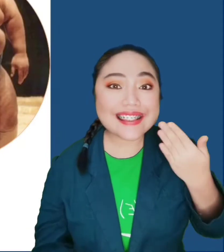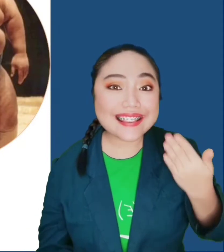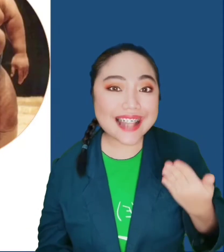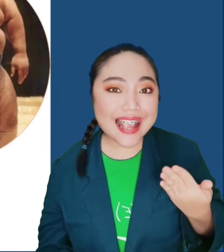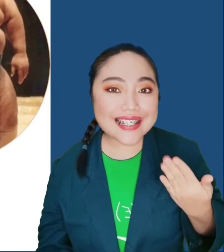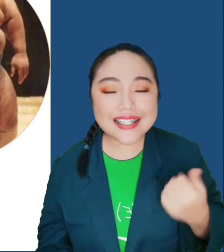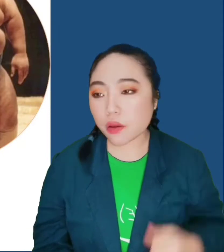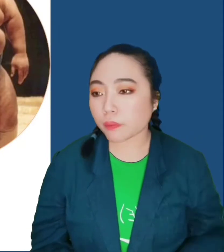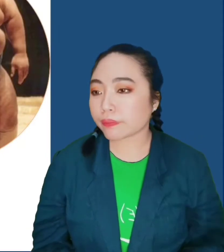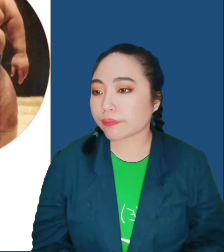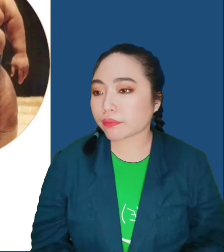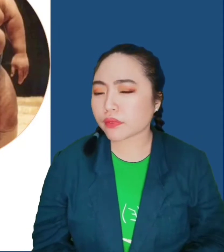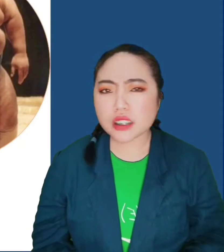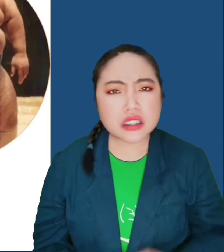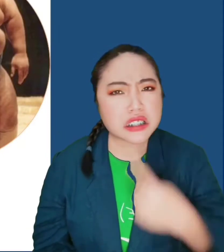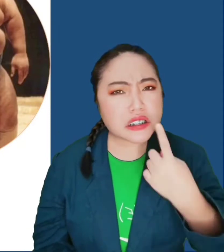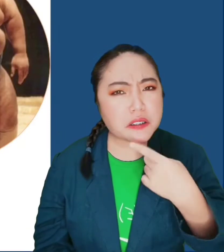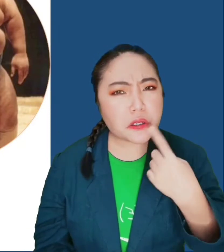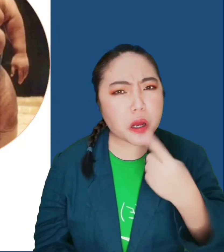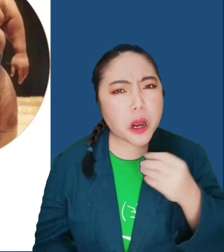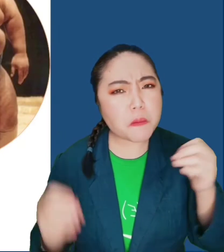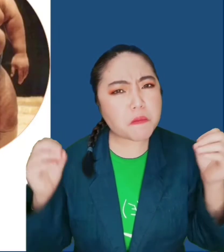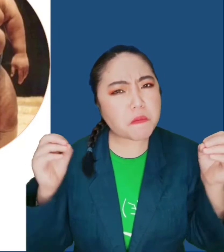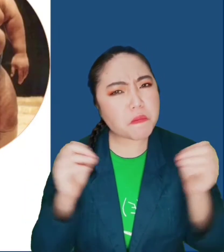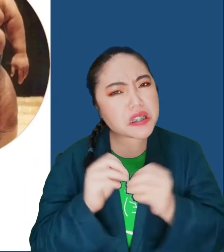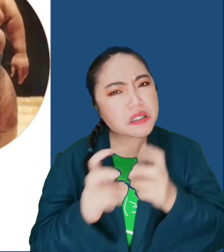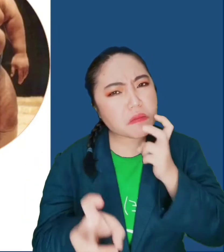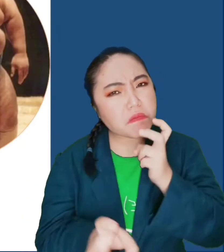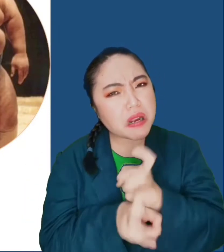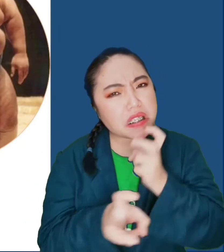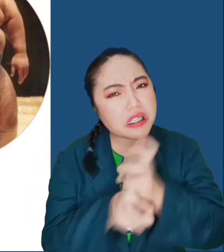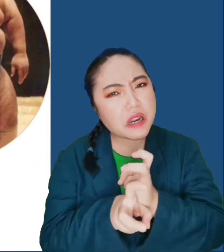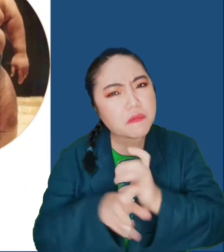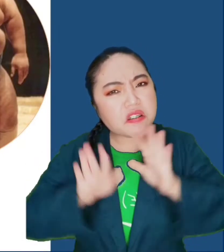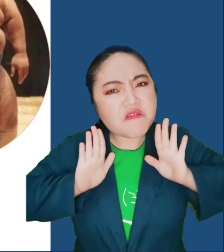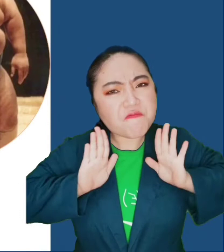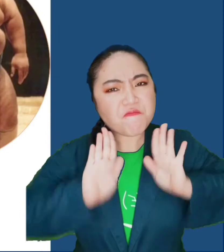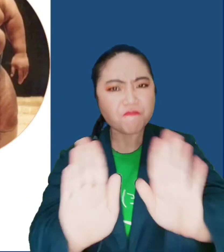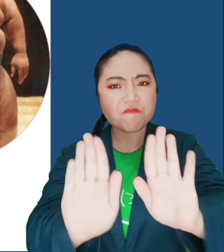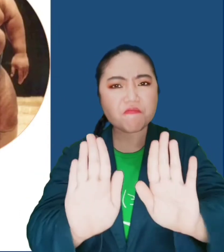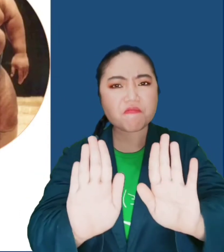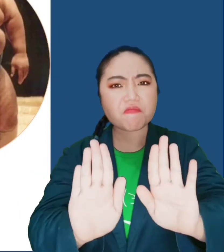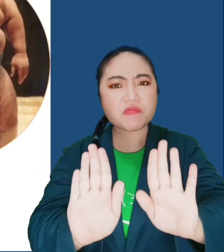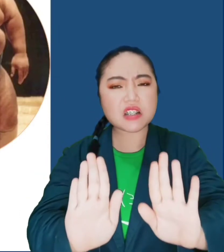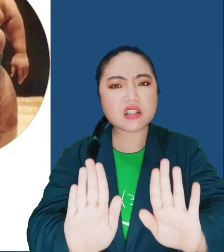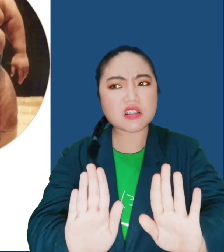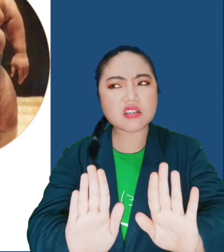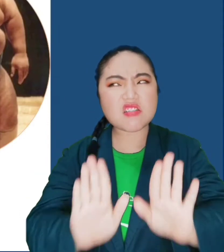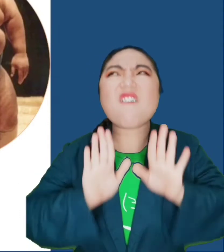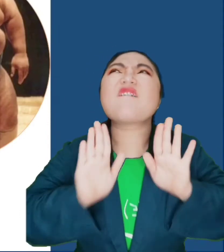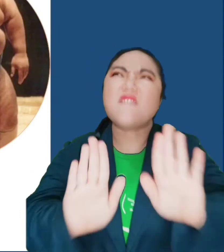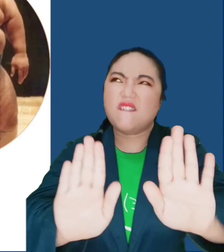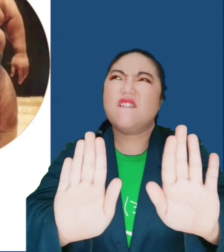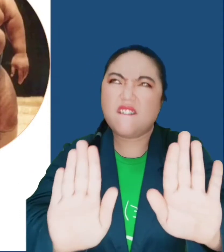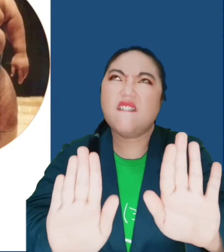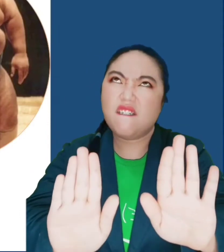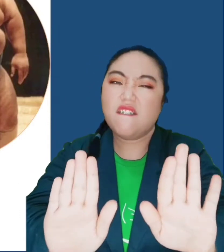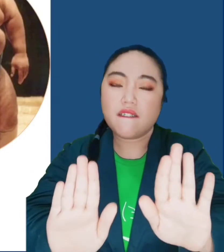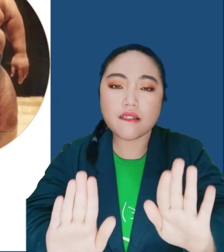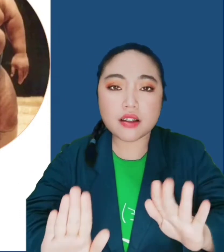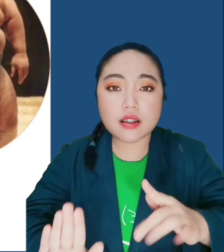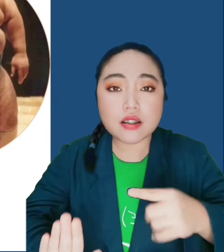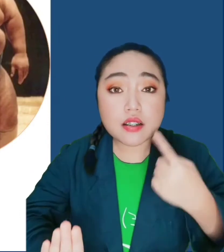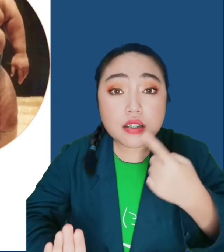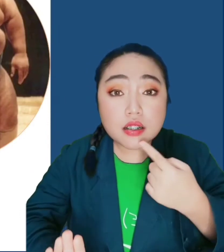Correct. Third. Who is more difficult to push? Push like